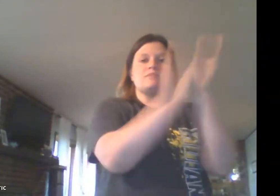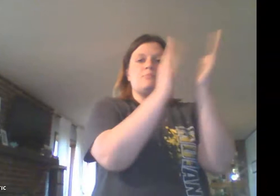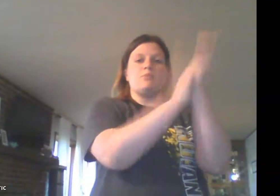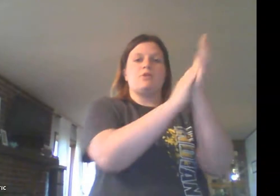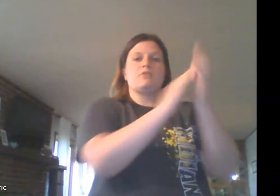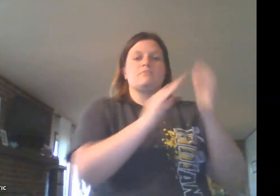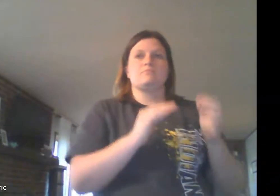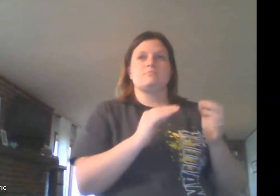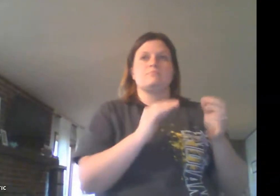September,